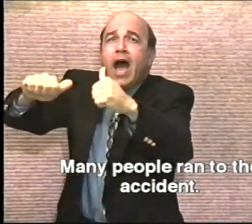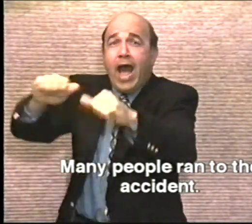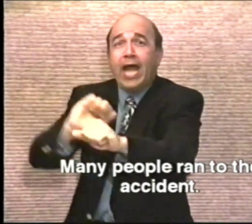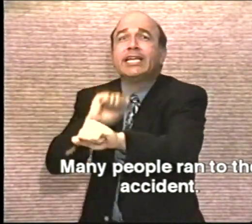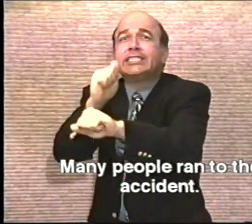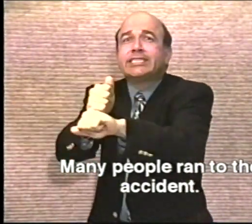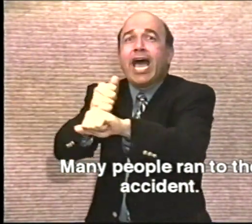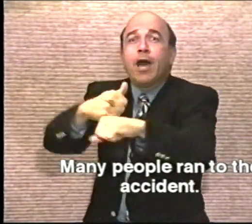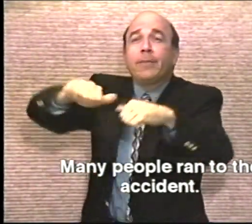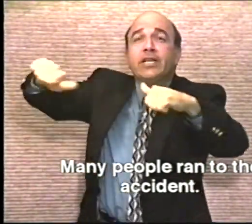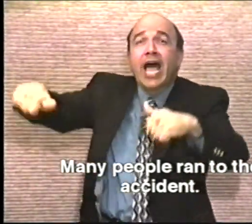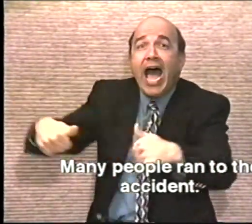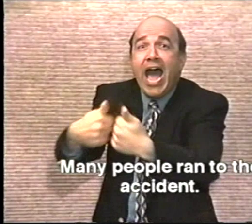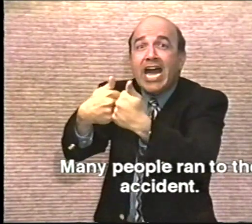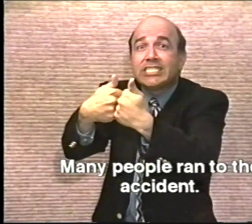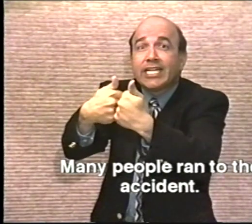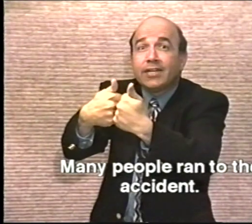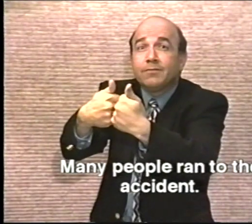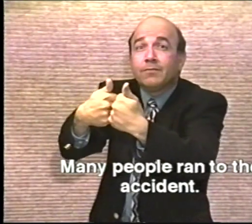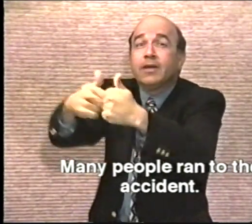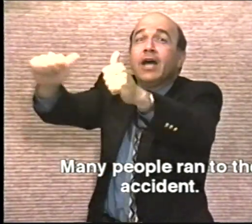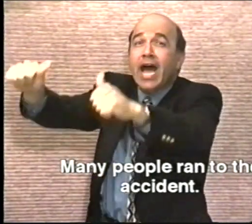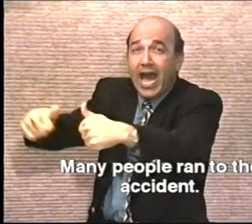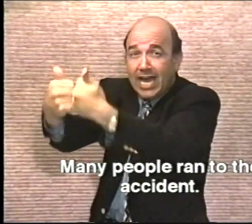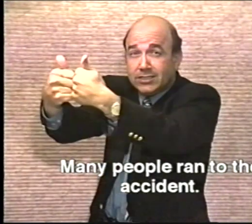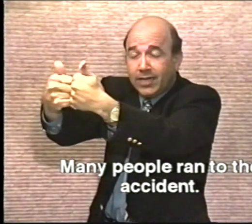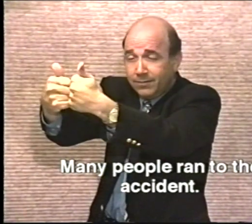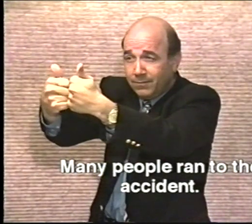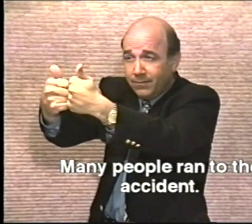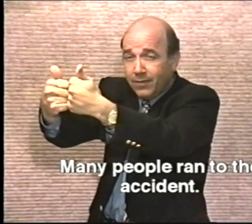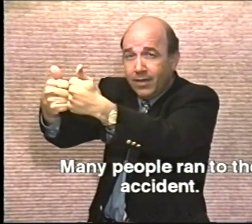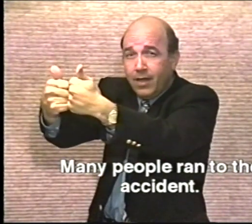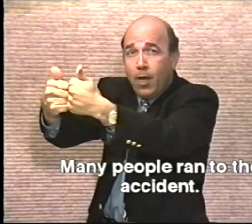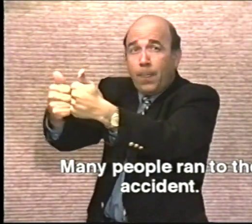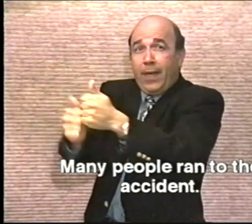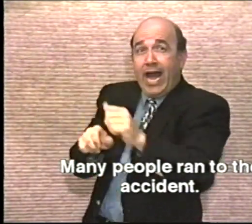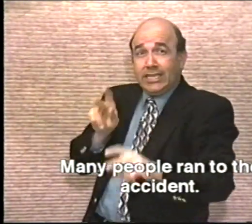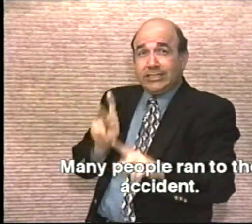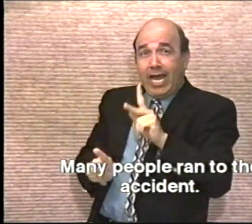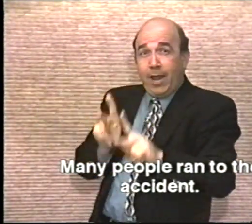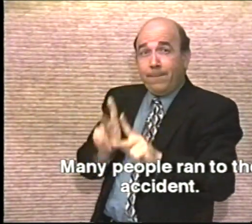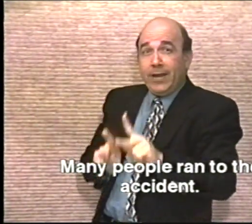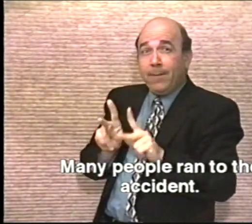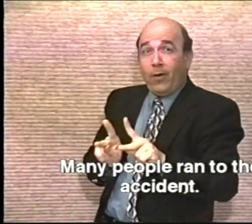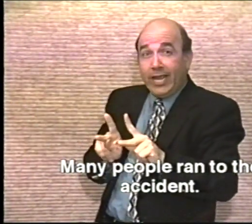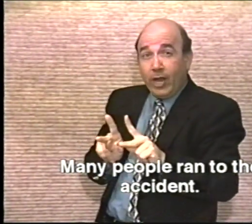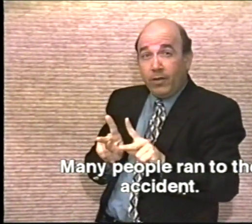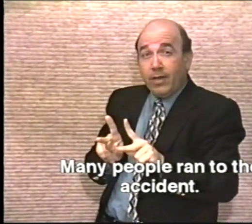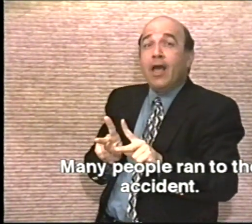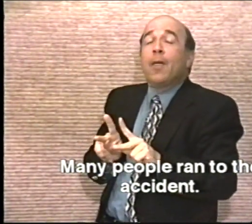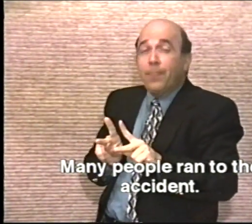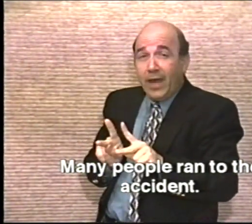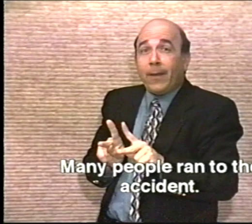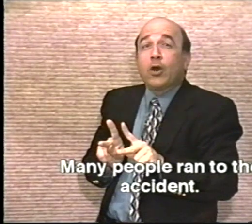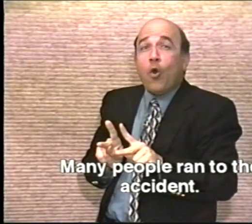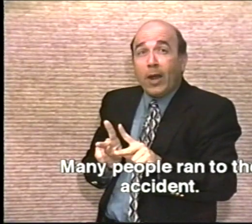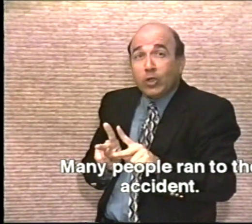I established accident, then I assign people here, then they're going to